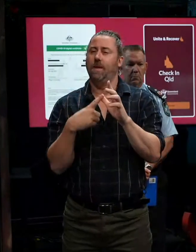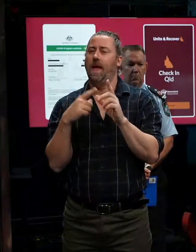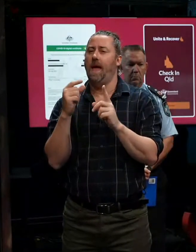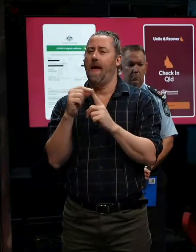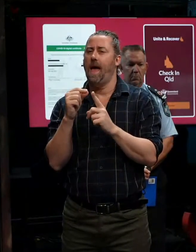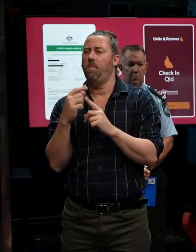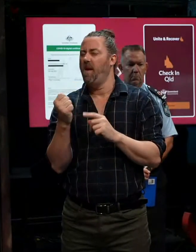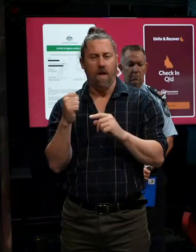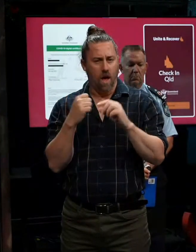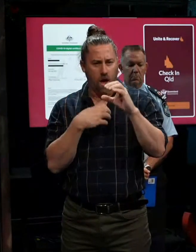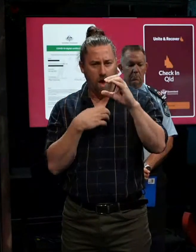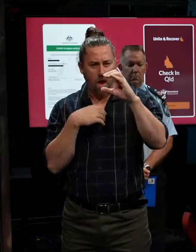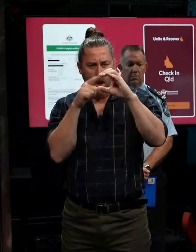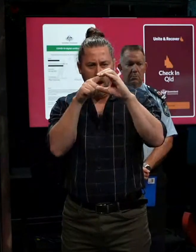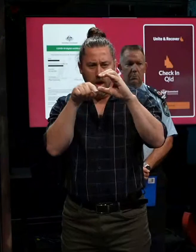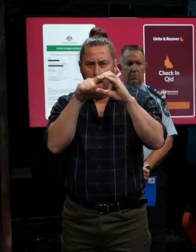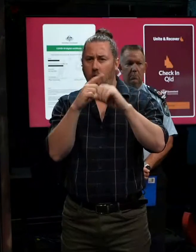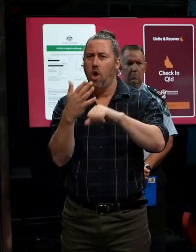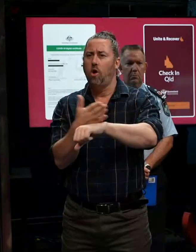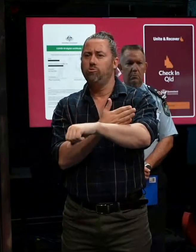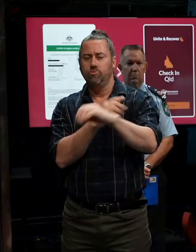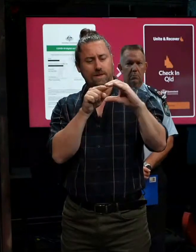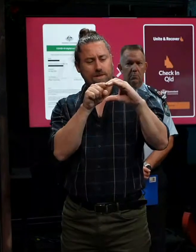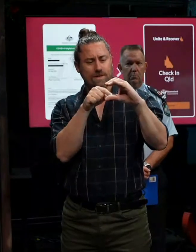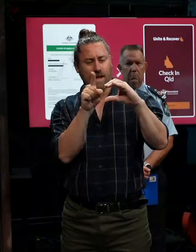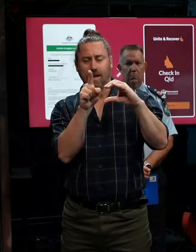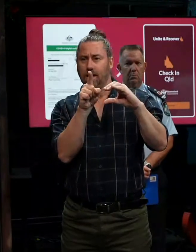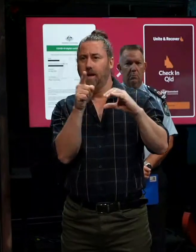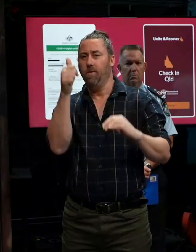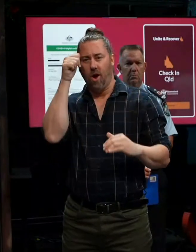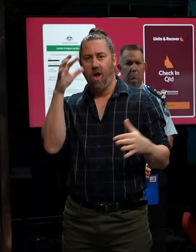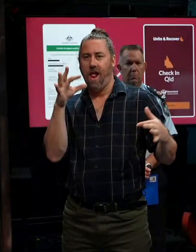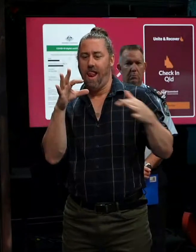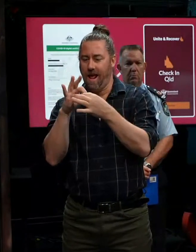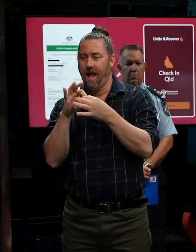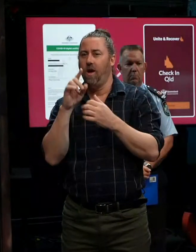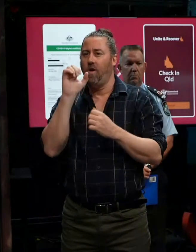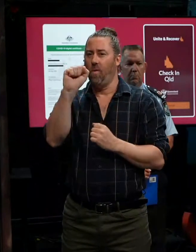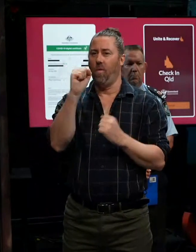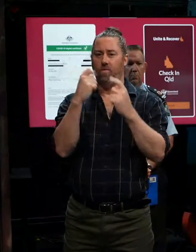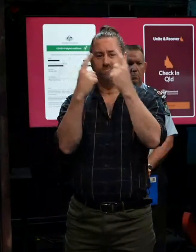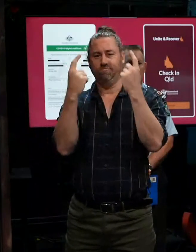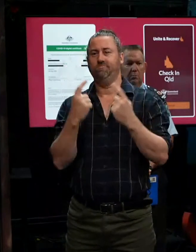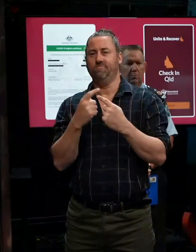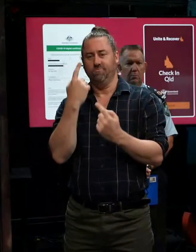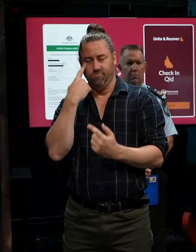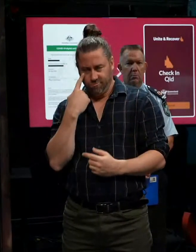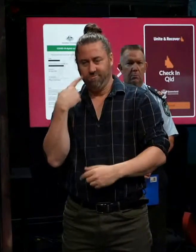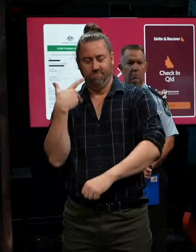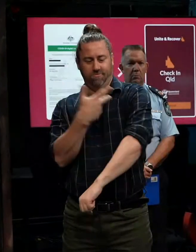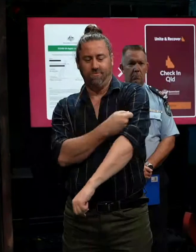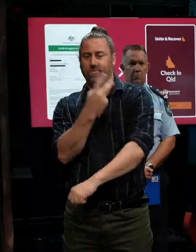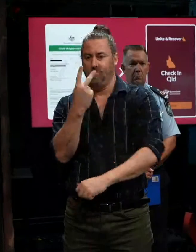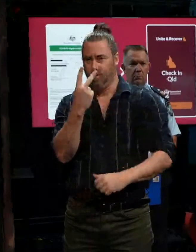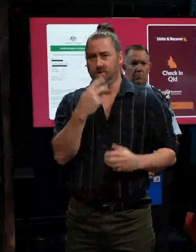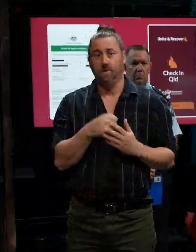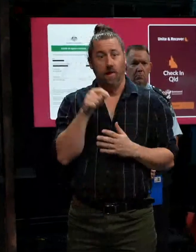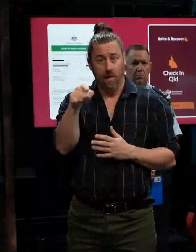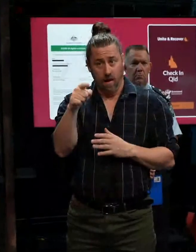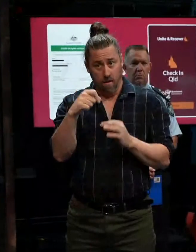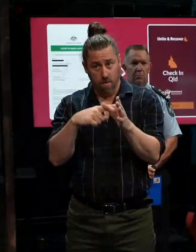you when it comes to the mandate that we'll see come the 17th of December. Of course, 17th of December, we will need to be able